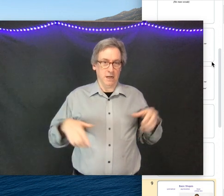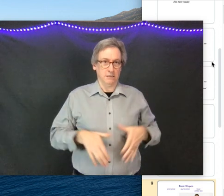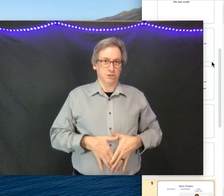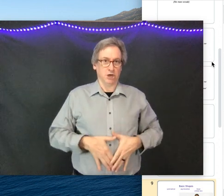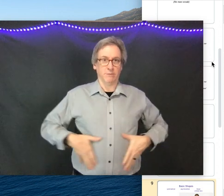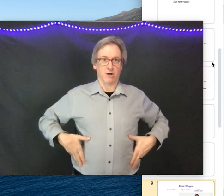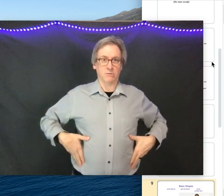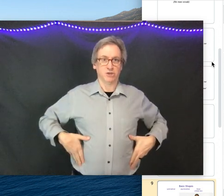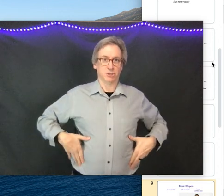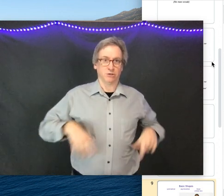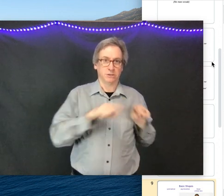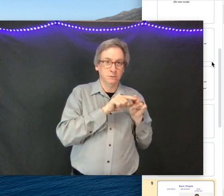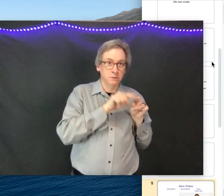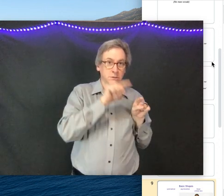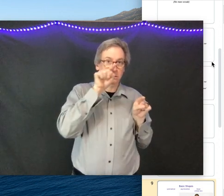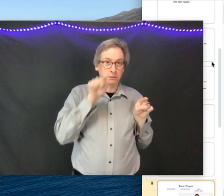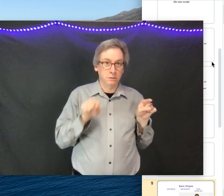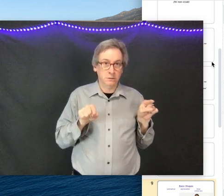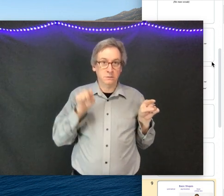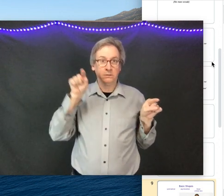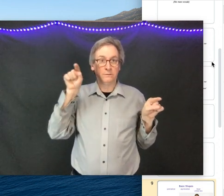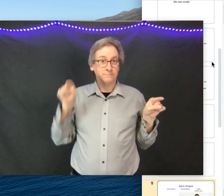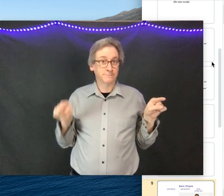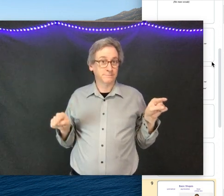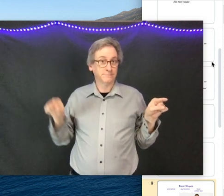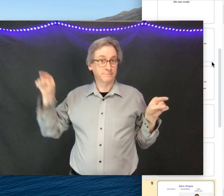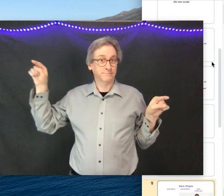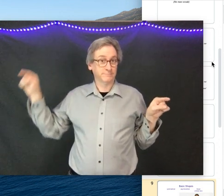like Charlie Brown's shirt.